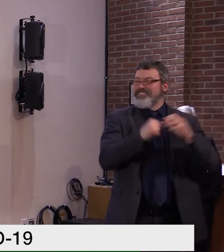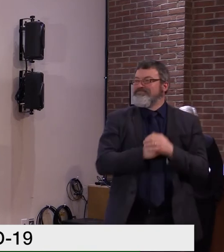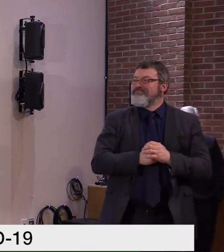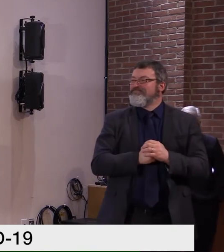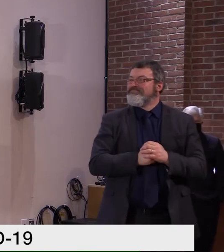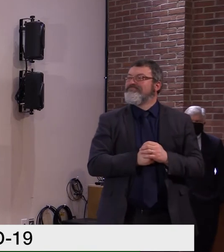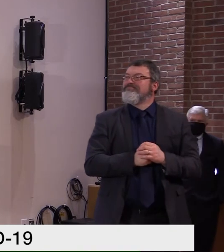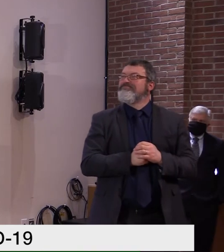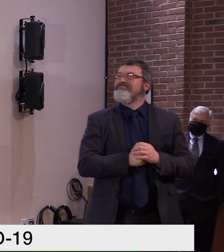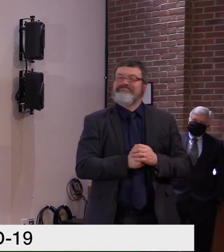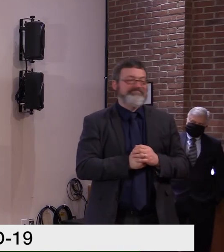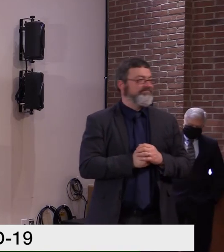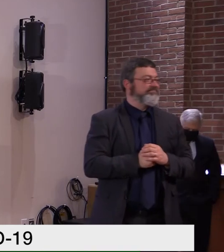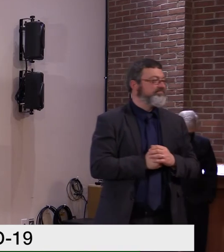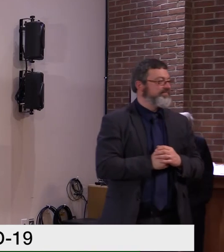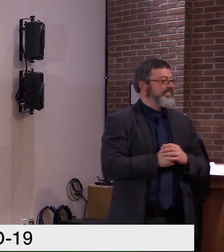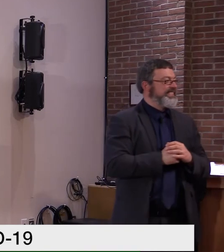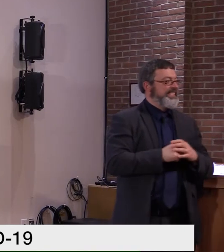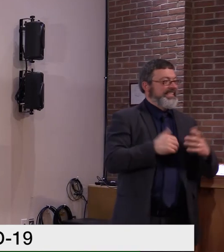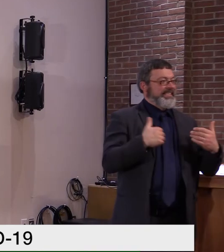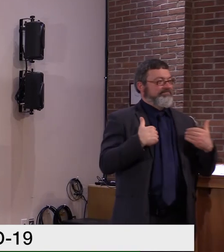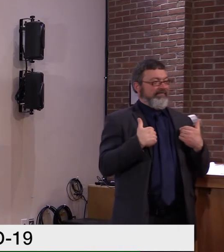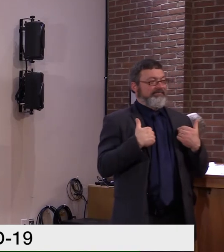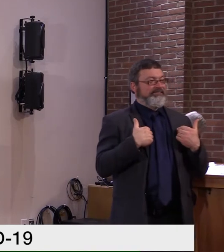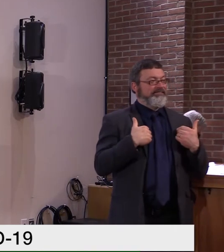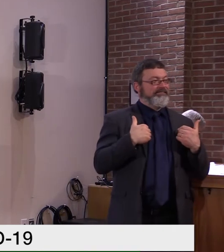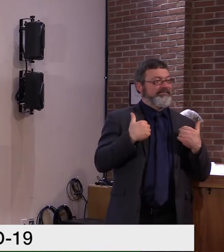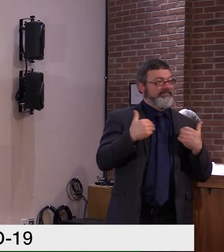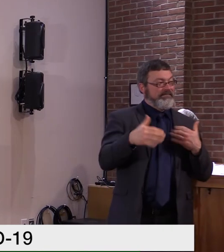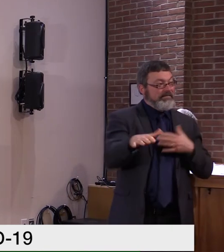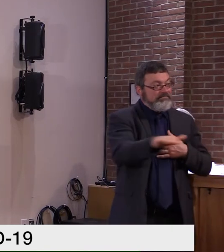Thanks. Can you hear me, Governor? Yeah, go ahead, Dan.